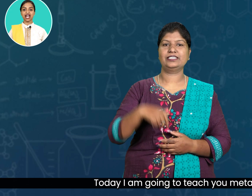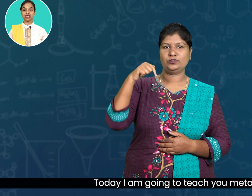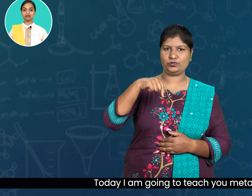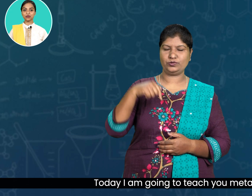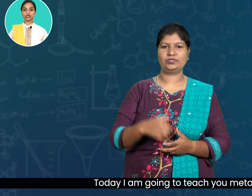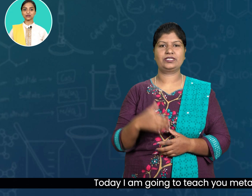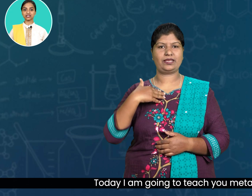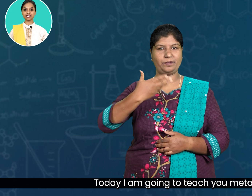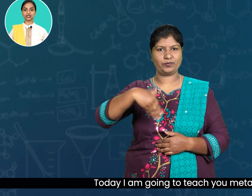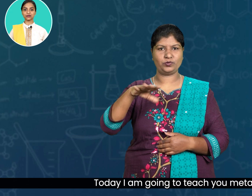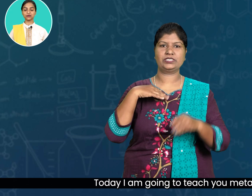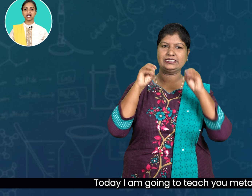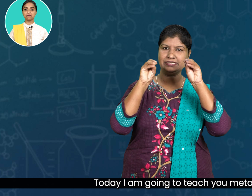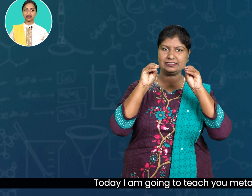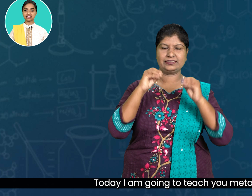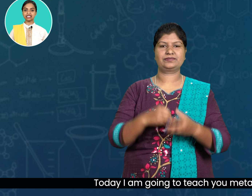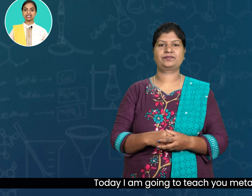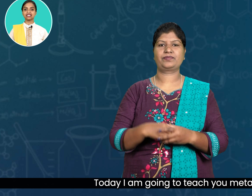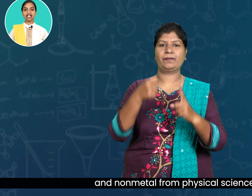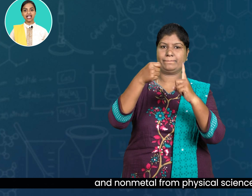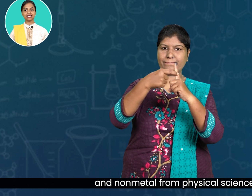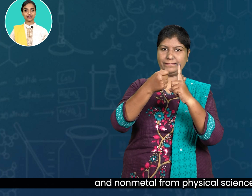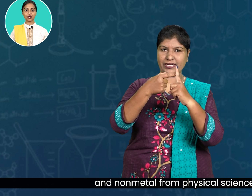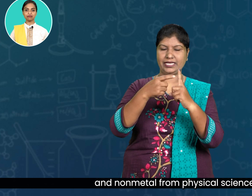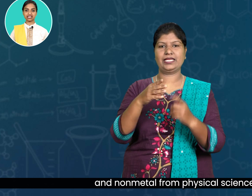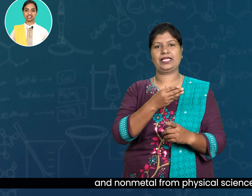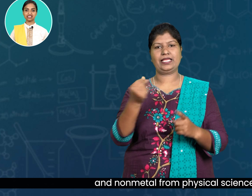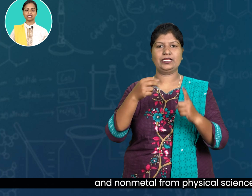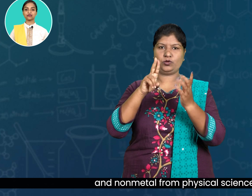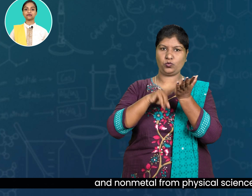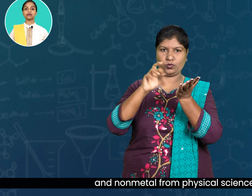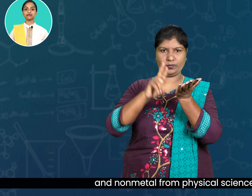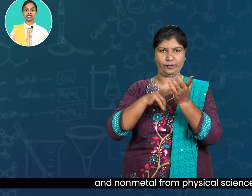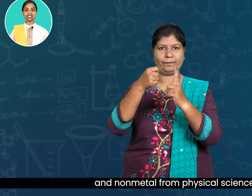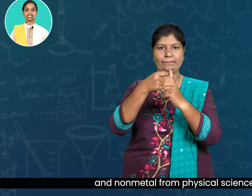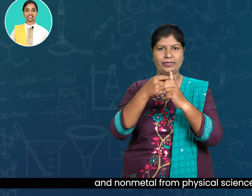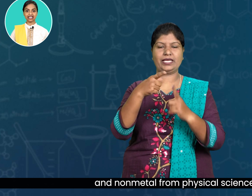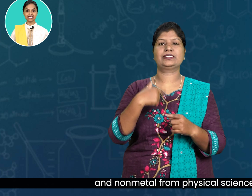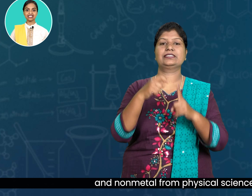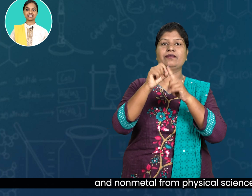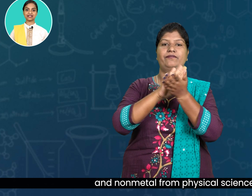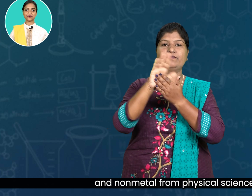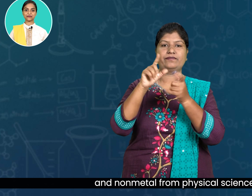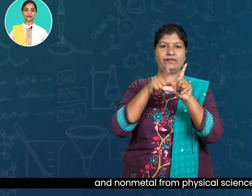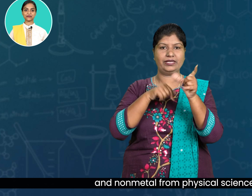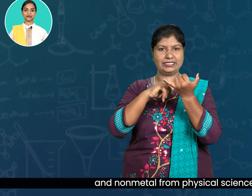Today I am going to teach you metal and non-metal from physical